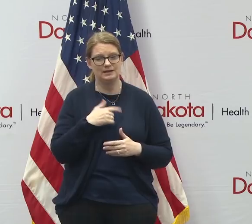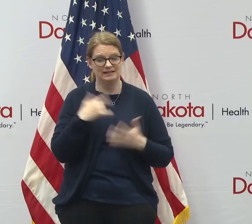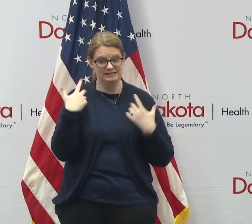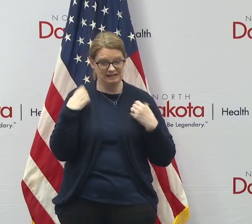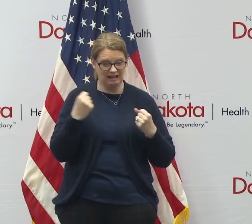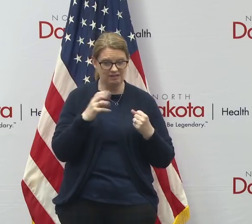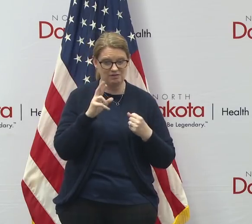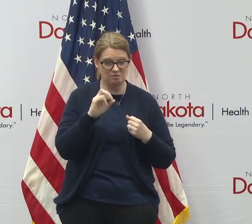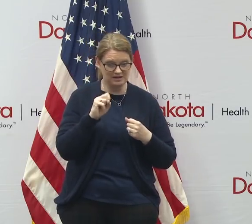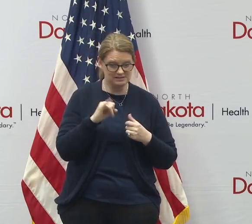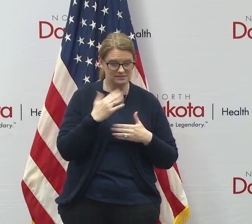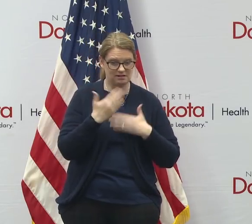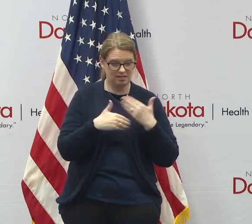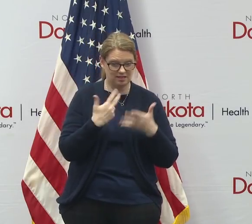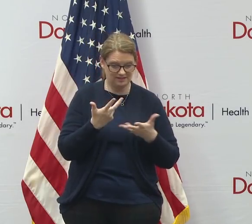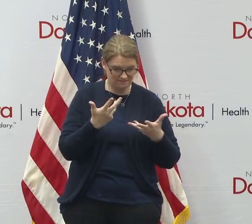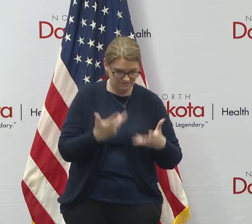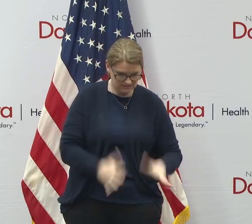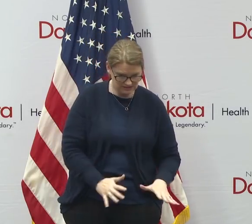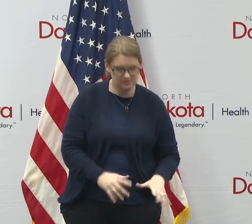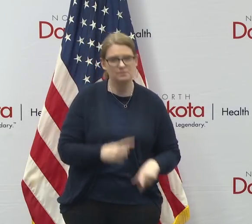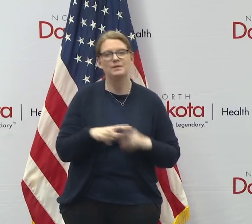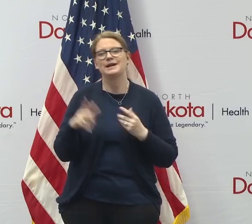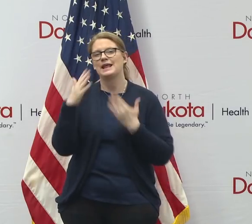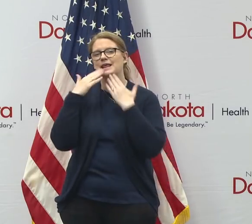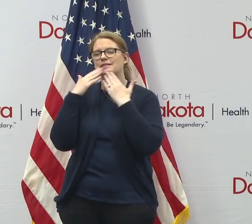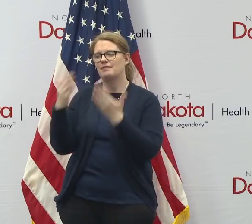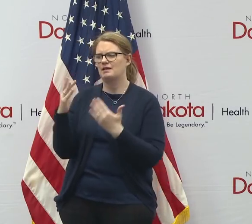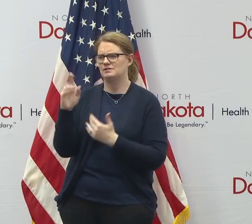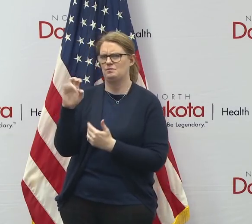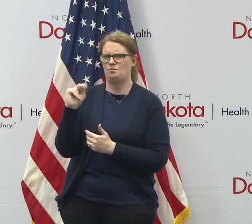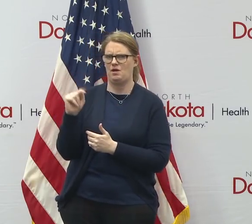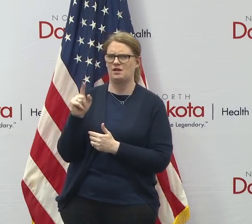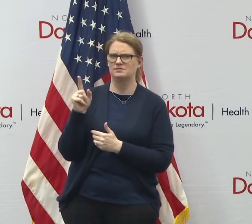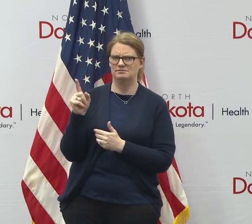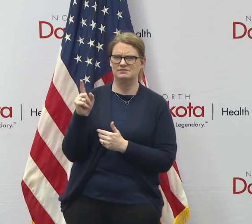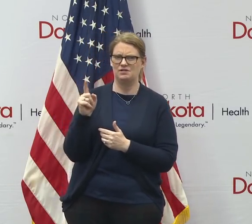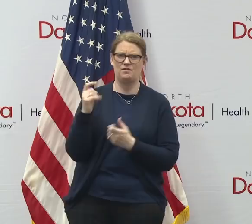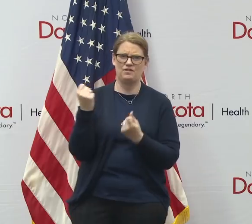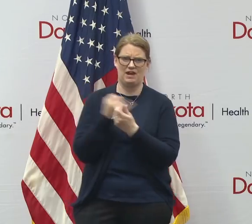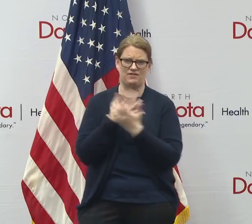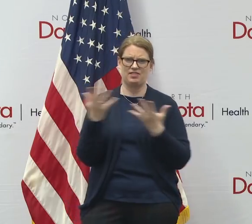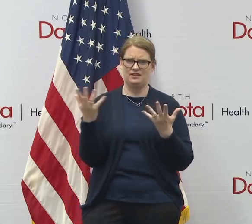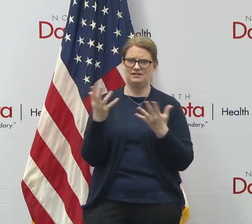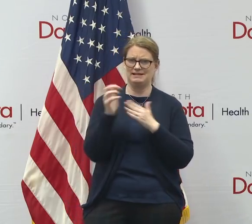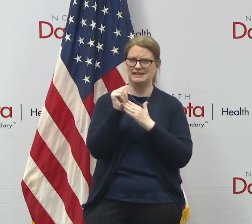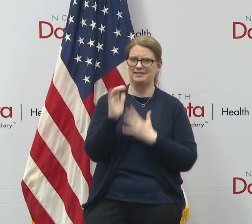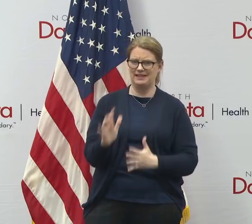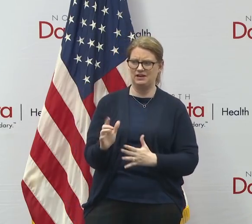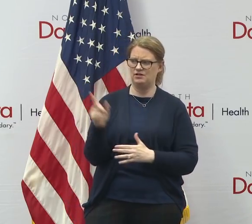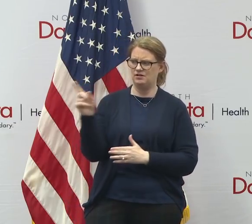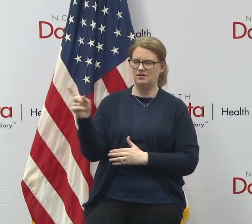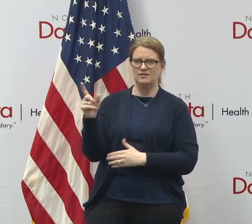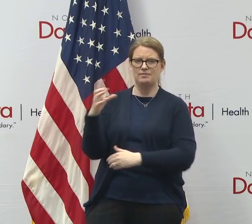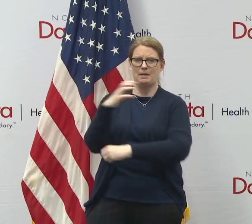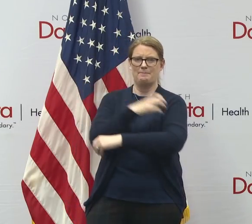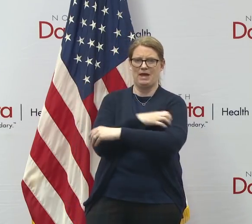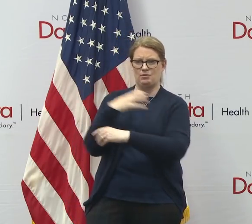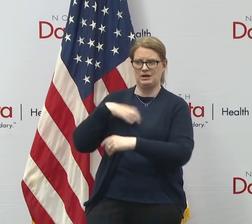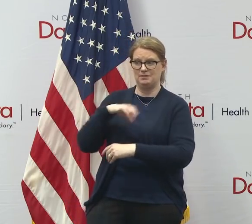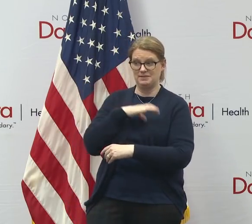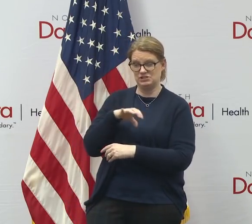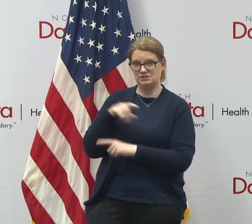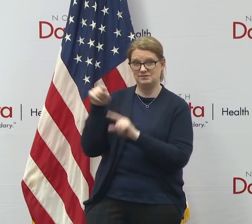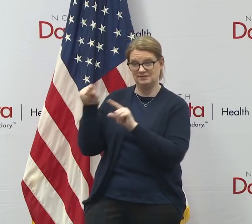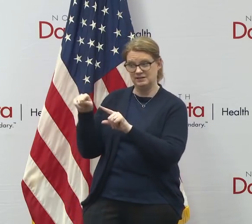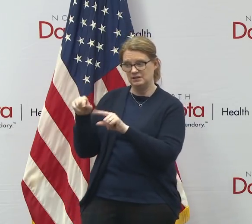get the economy back on track. But thanks to Brent for everything he's doing on as leader of the Empower Commission. That means he's working not just